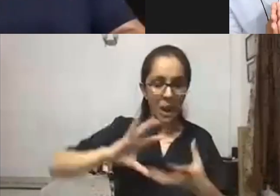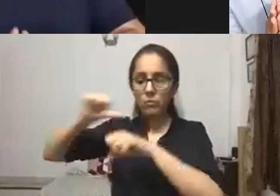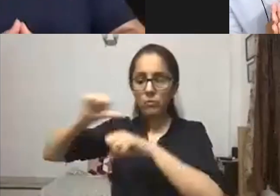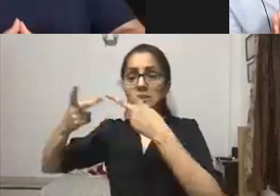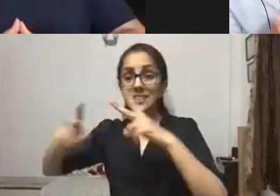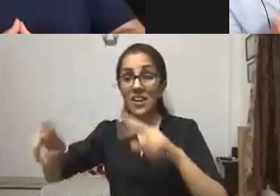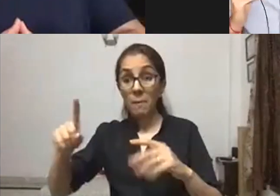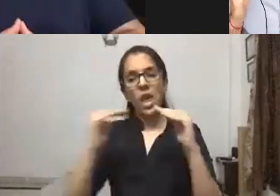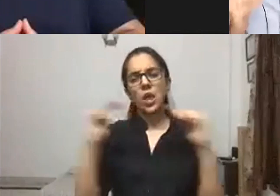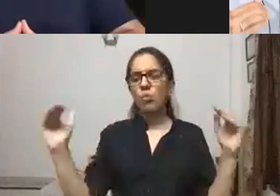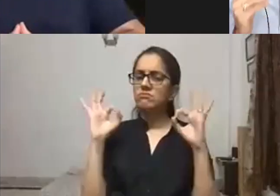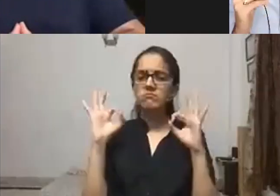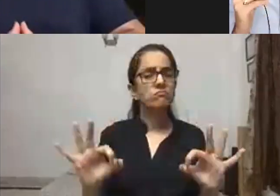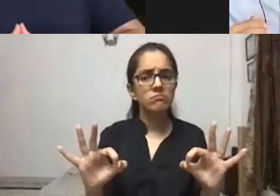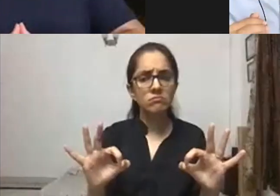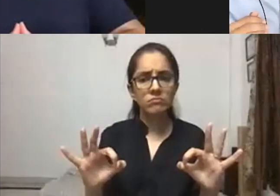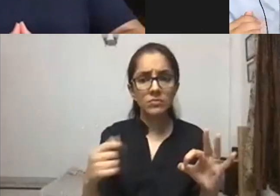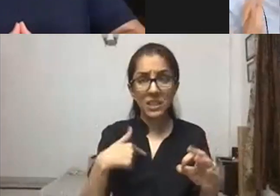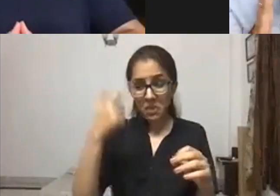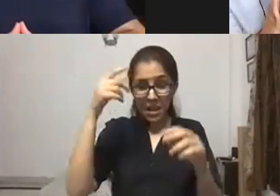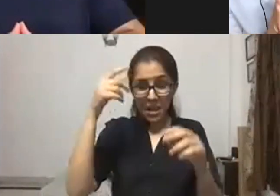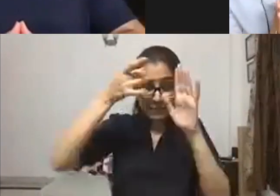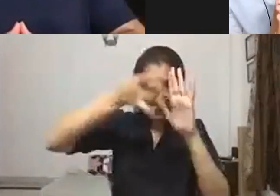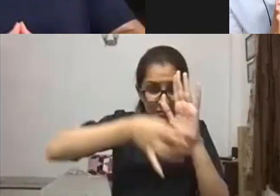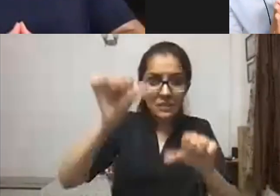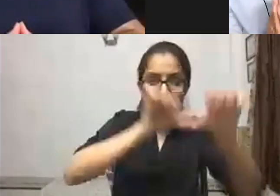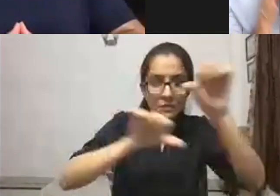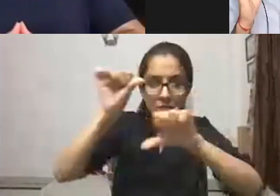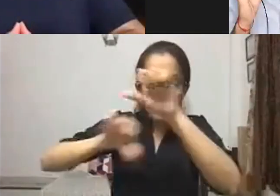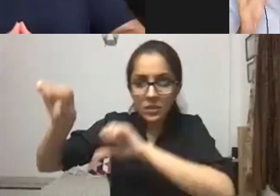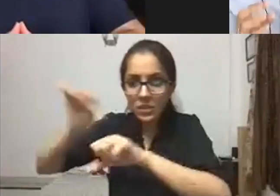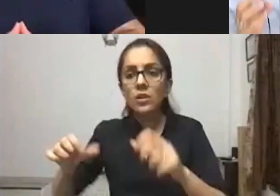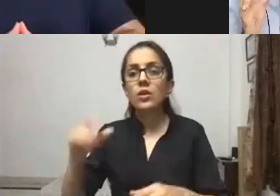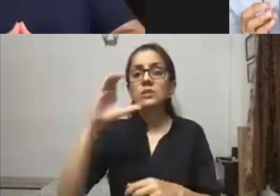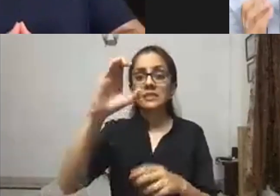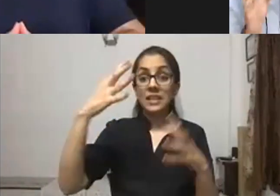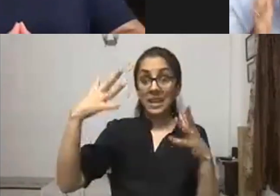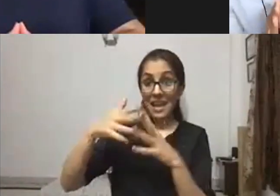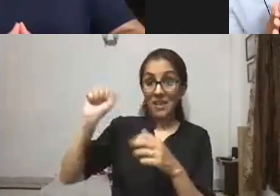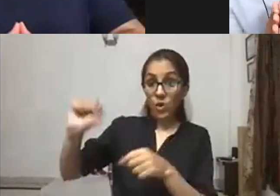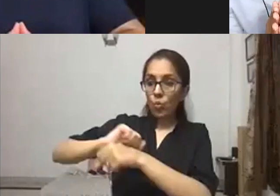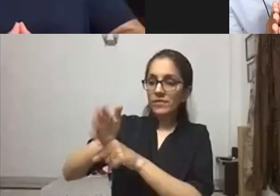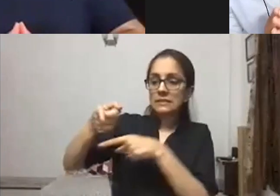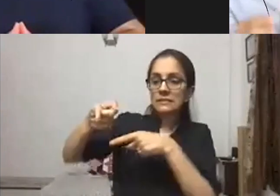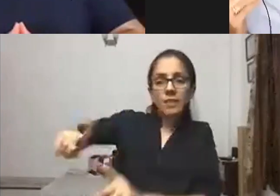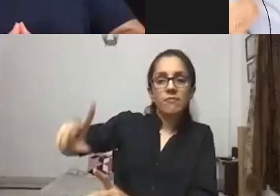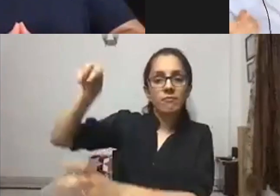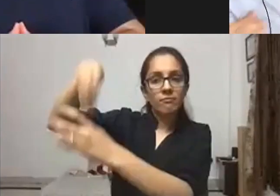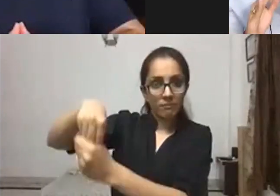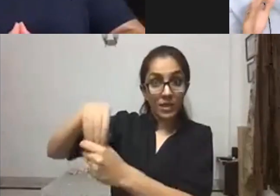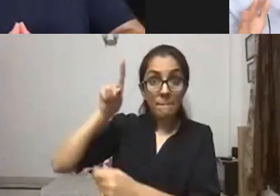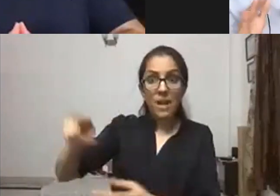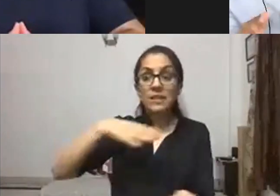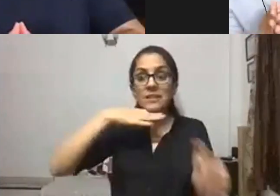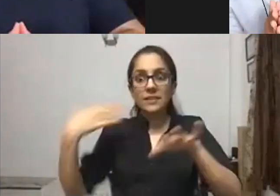job. If you want to know technically, Covaxin is the coronavirus itself, but it is a dead